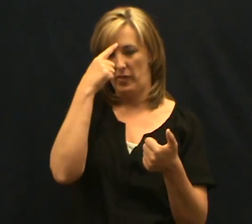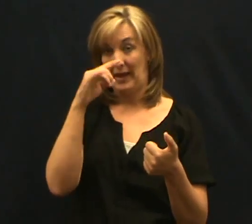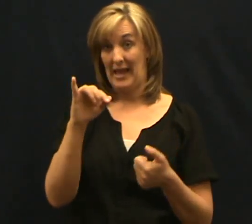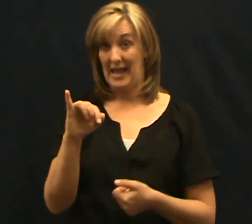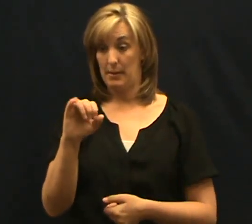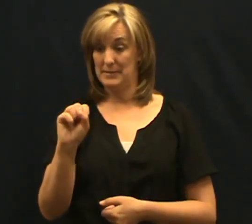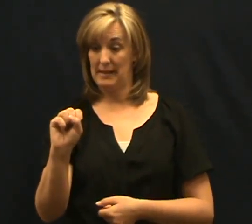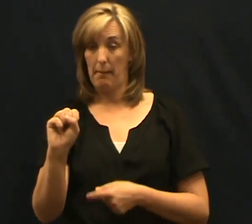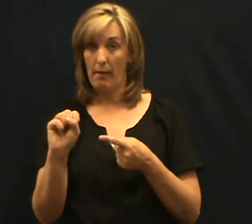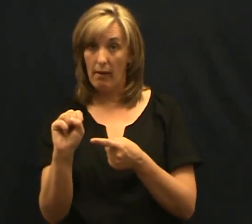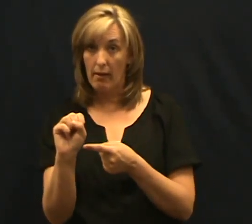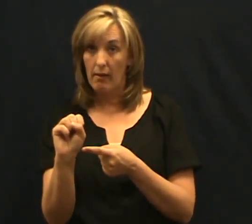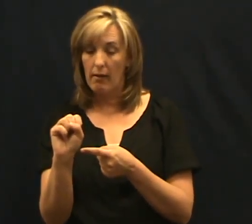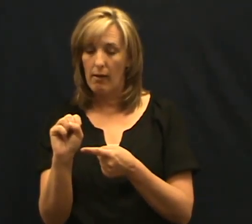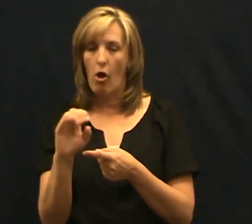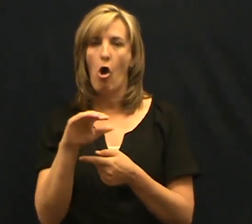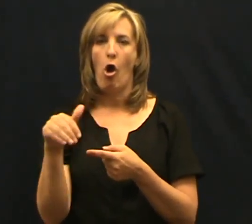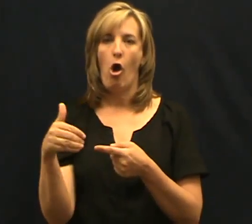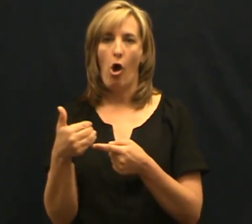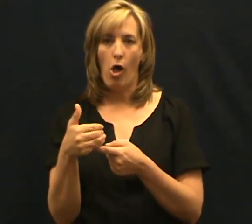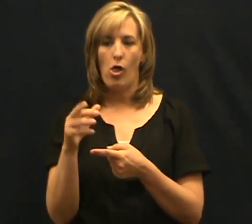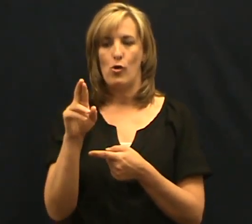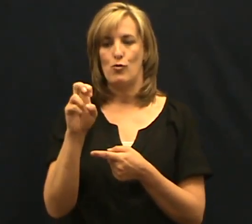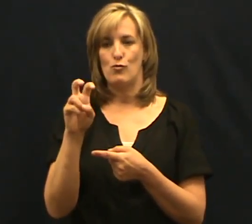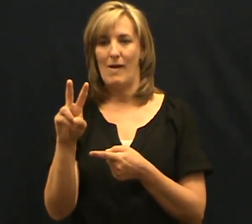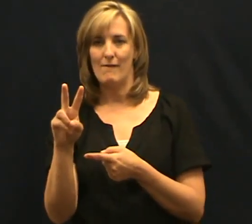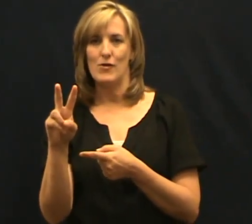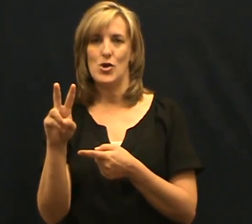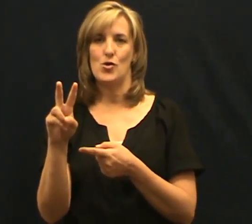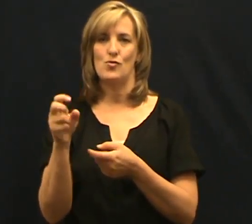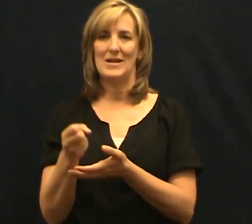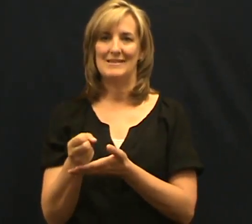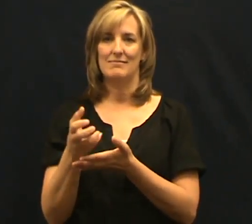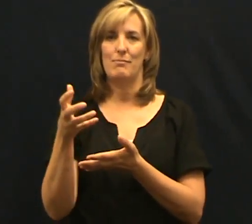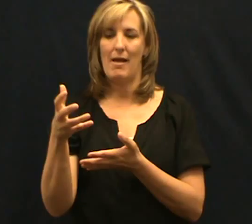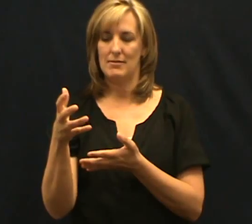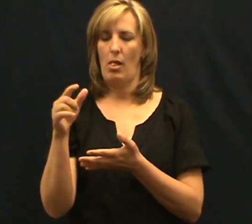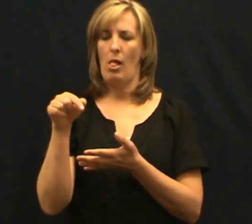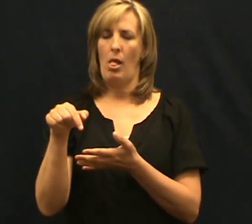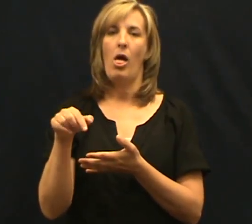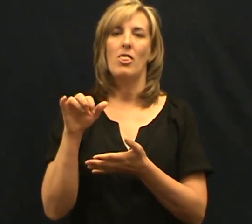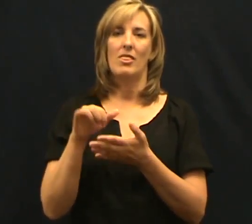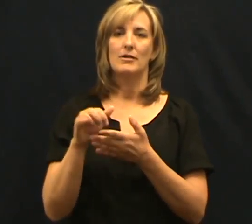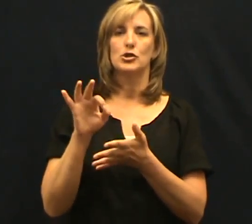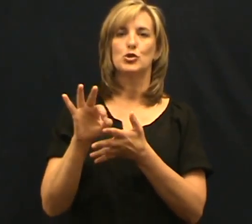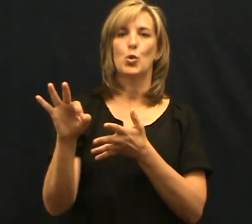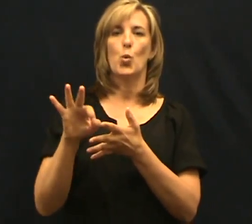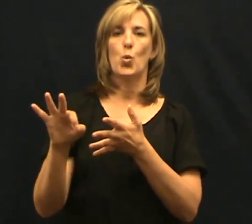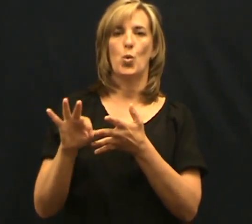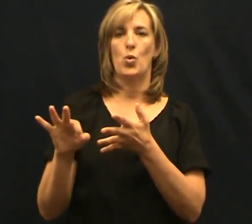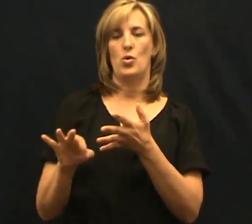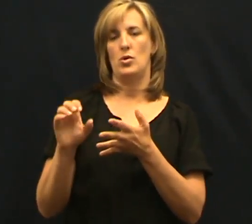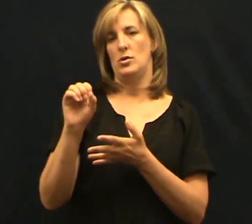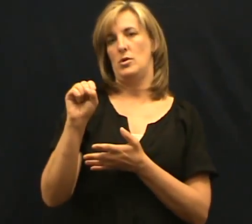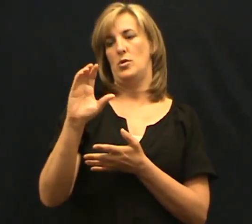income, all those revenue and expense accounts as the score. How well have you played the game for a period of time? Okay, at the